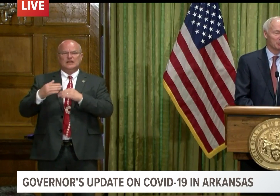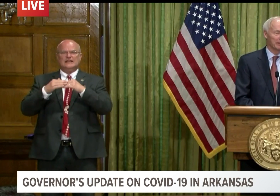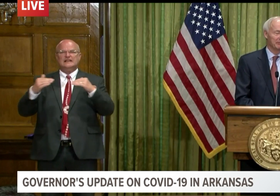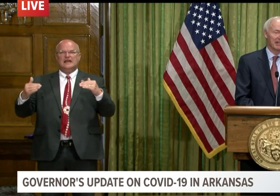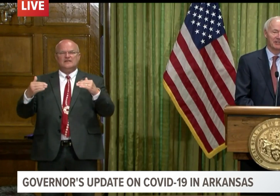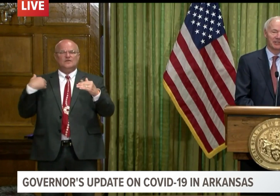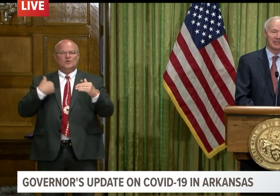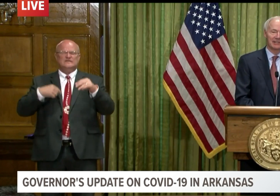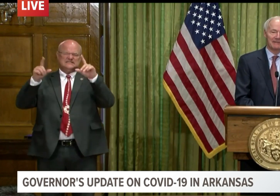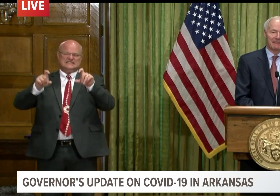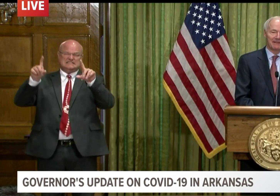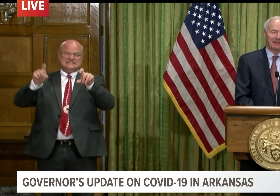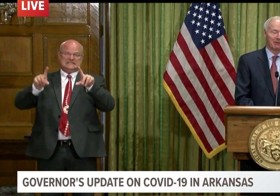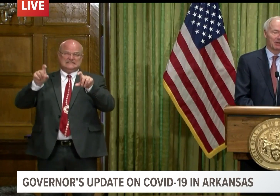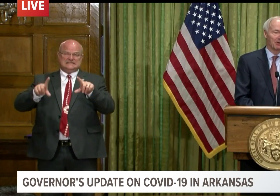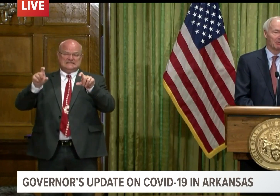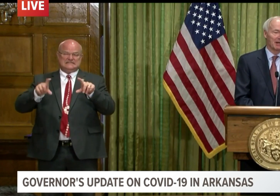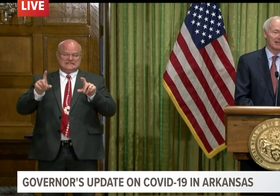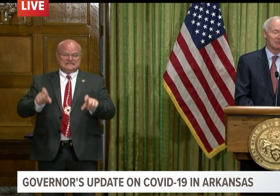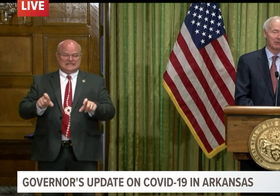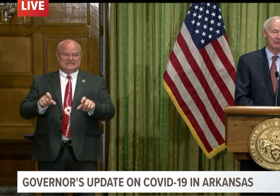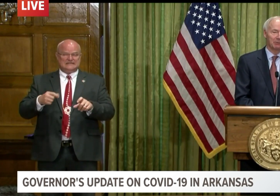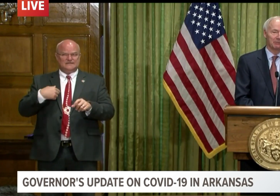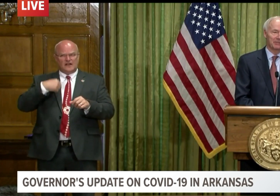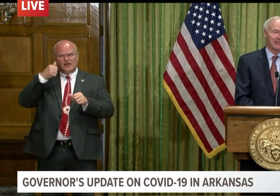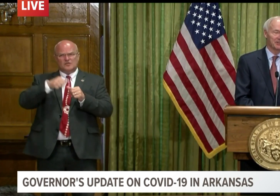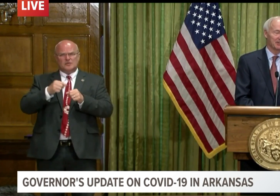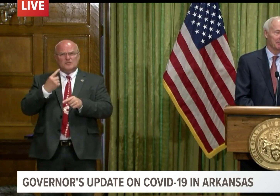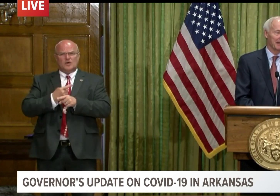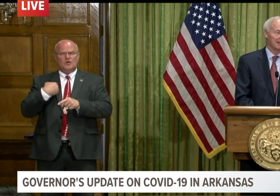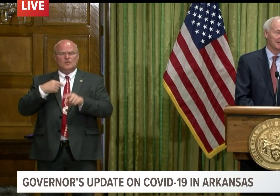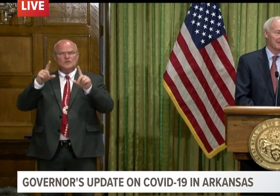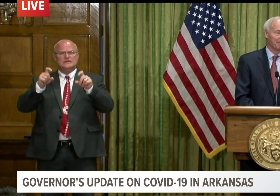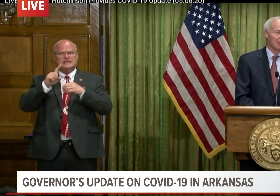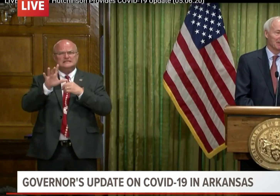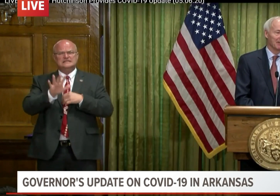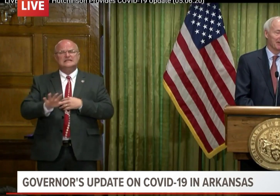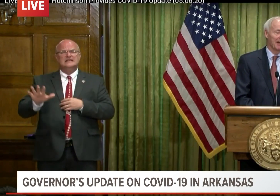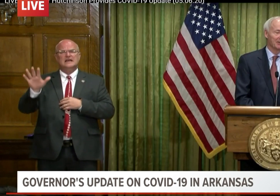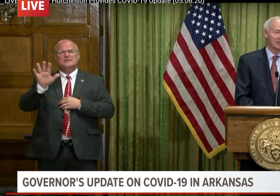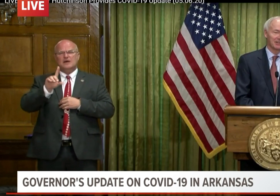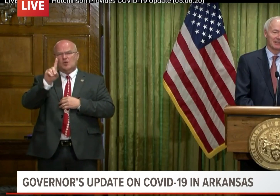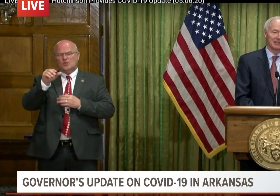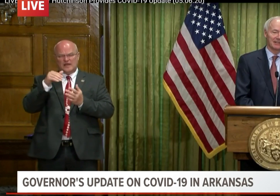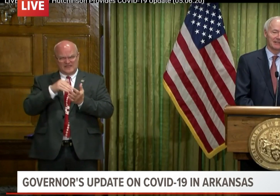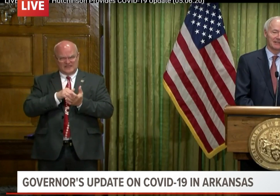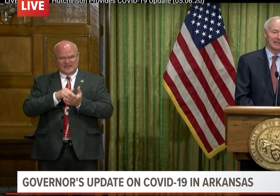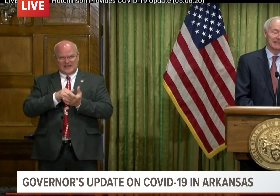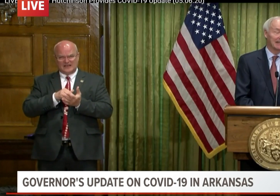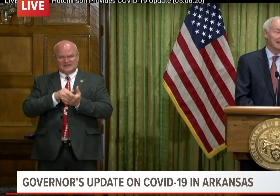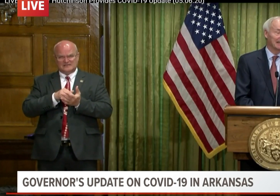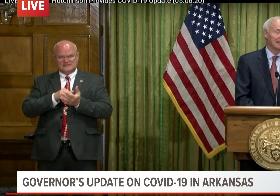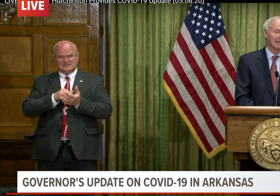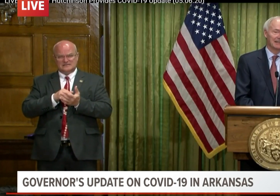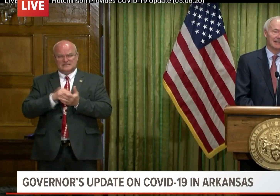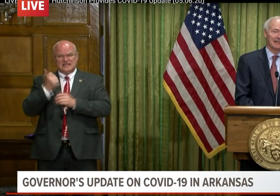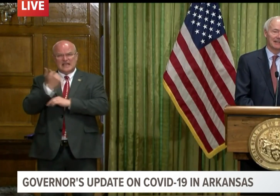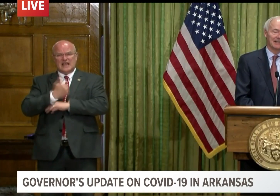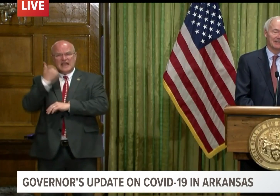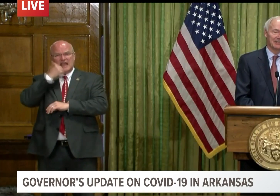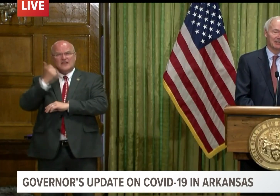level in which we've tested, if I recall right, we were testing about 1,000 a